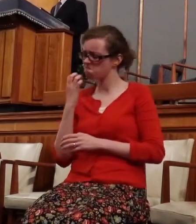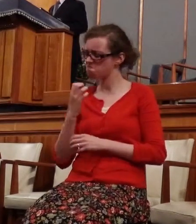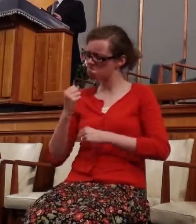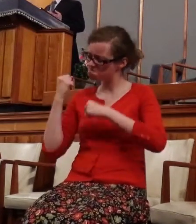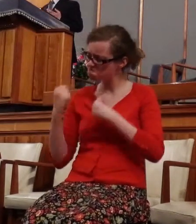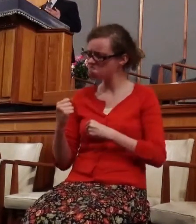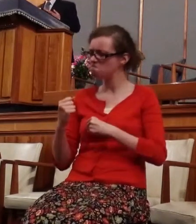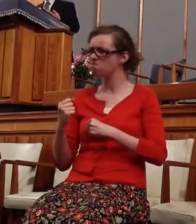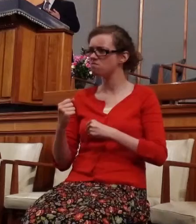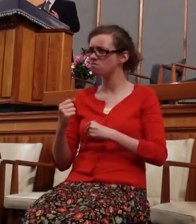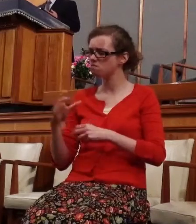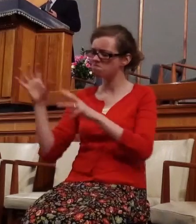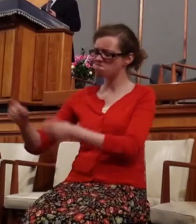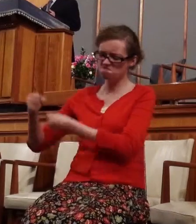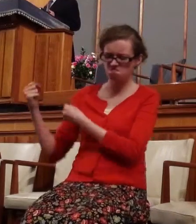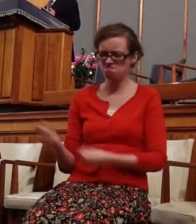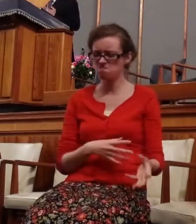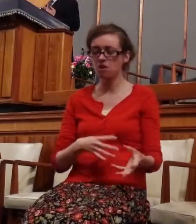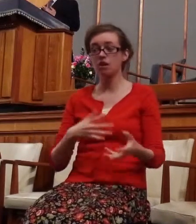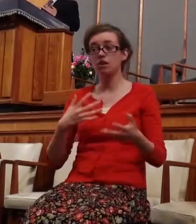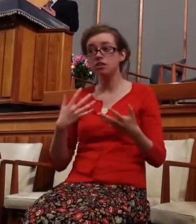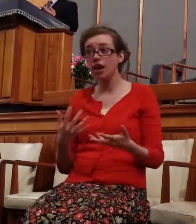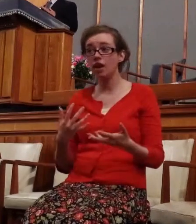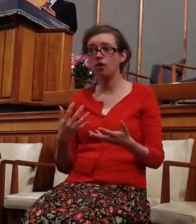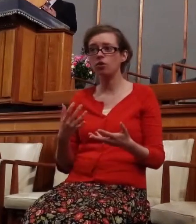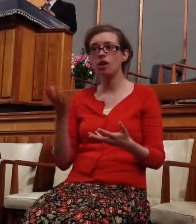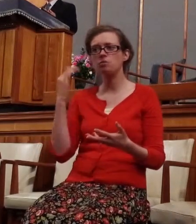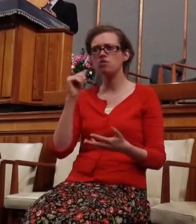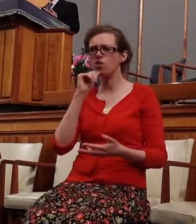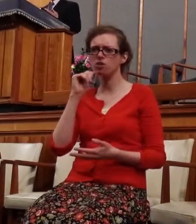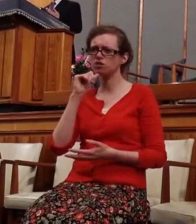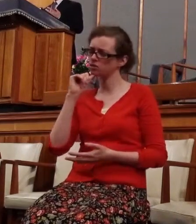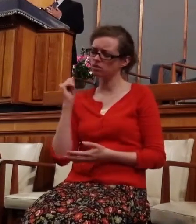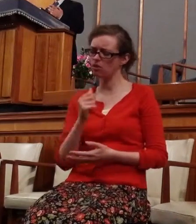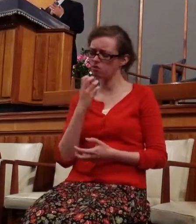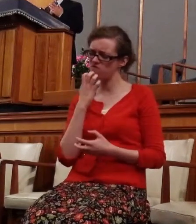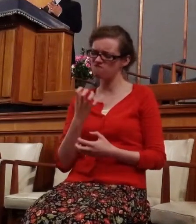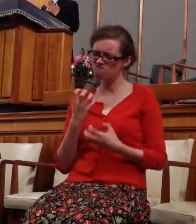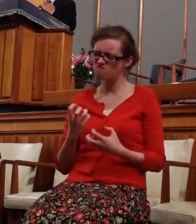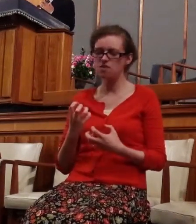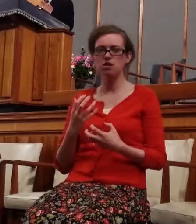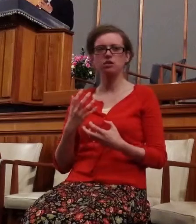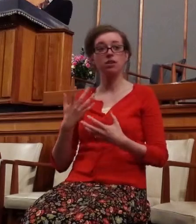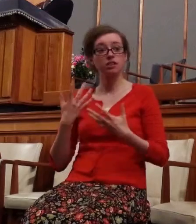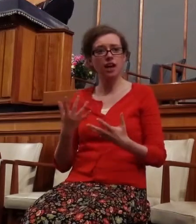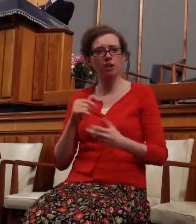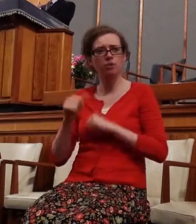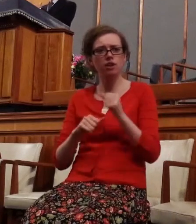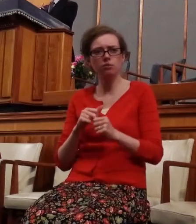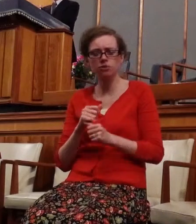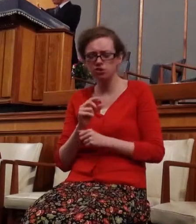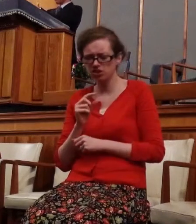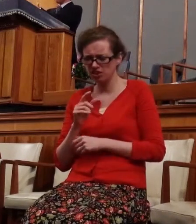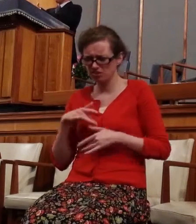now, the bold Roman soldier, the rough, callous soldier, has become a small